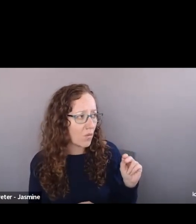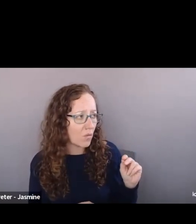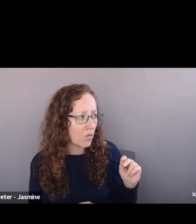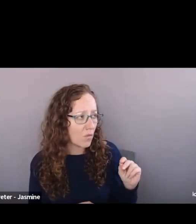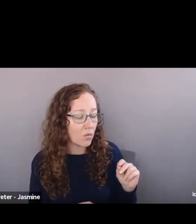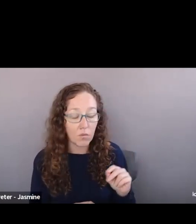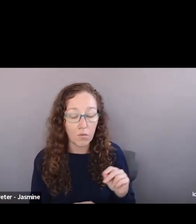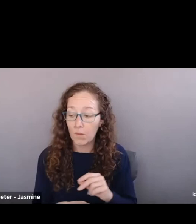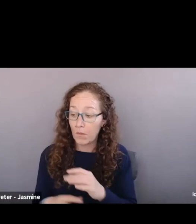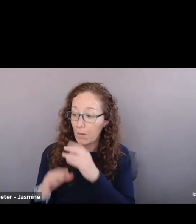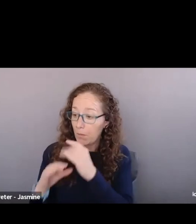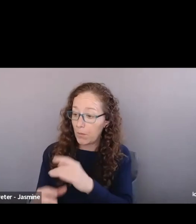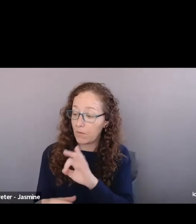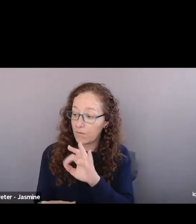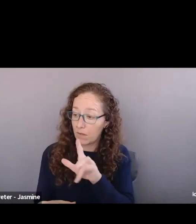about the flute?"